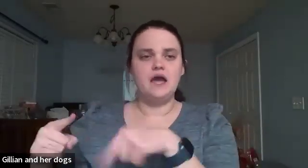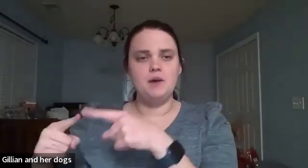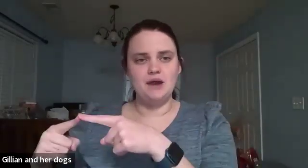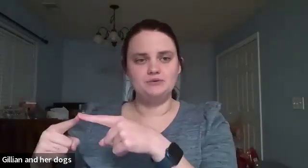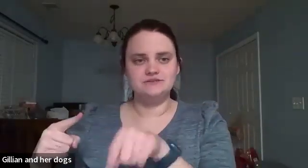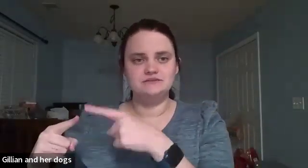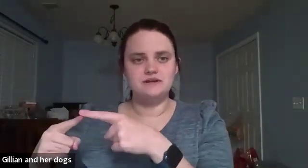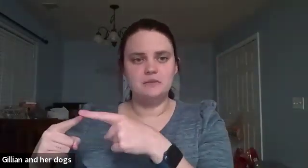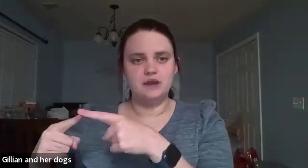about.